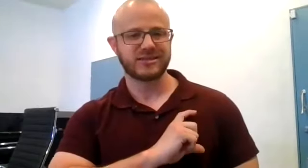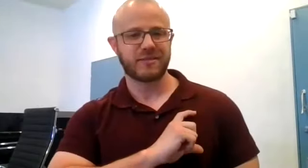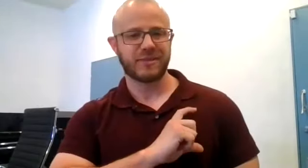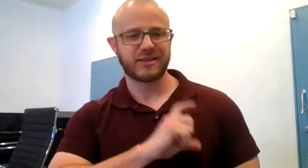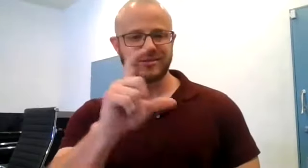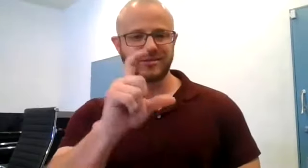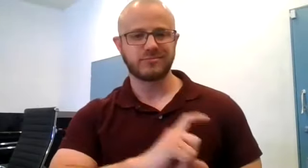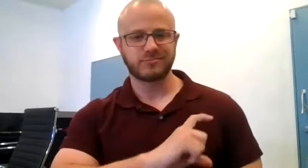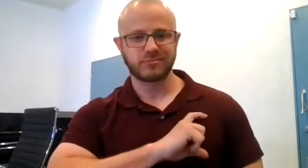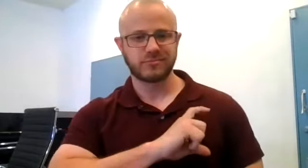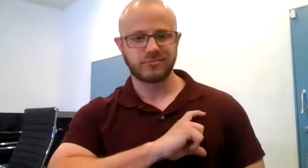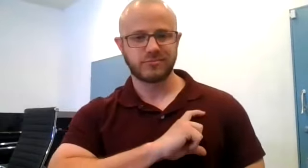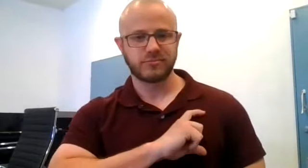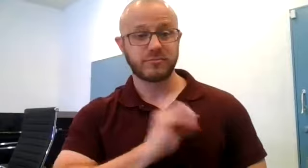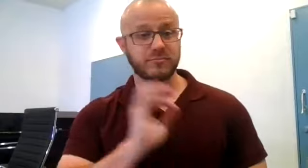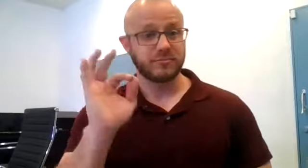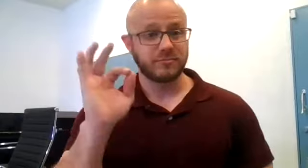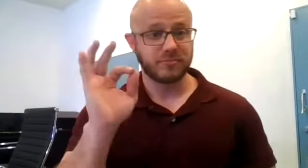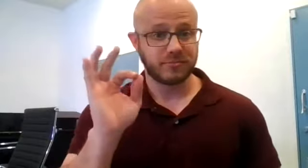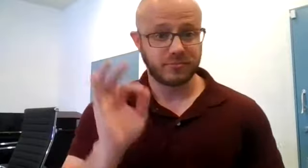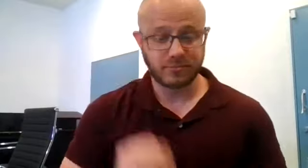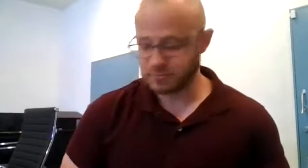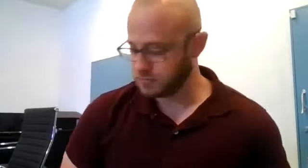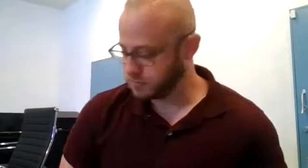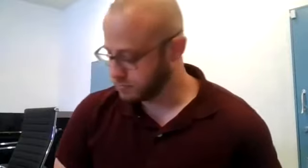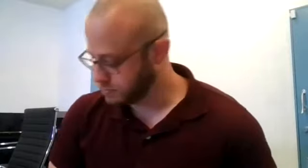way over the chest, okay?